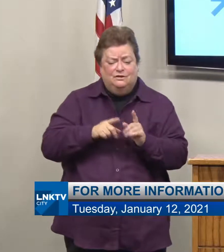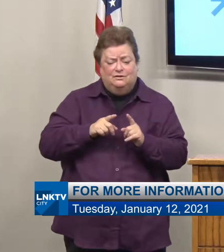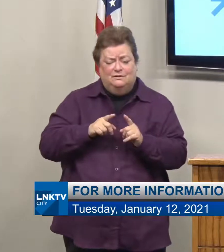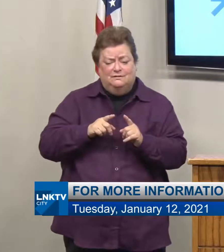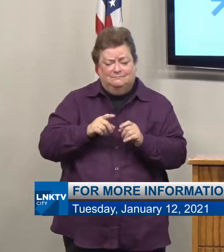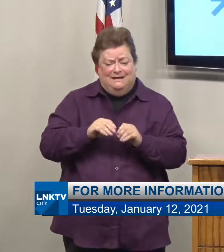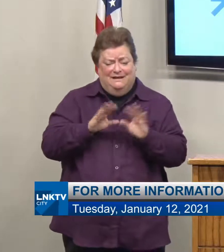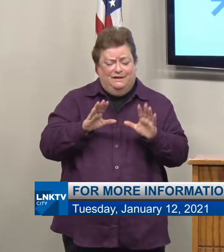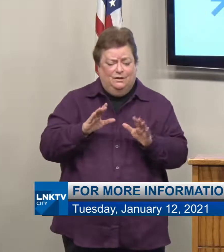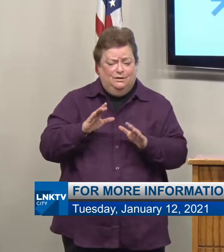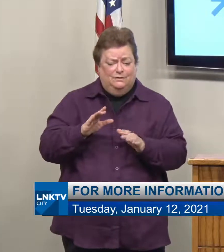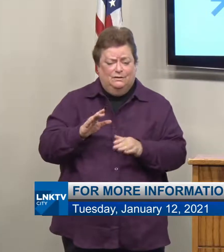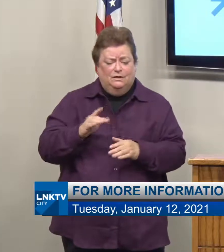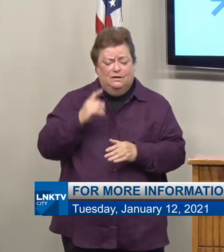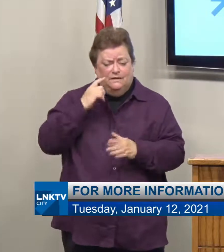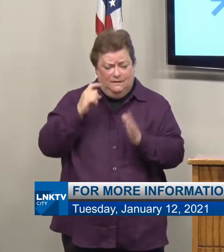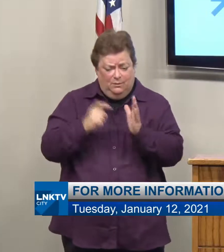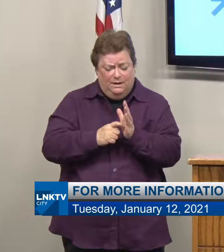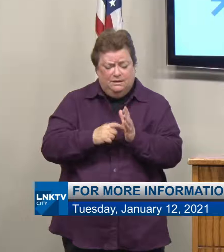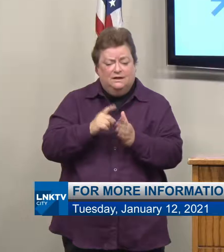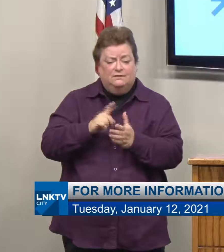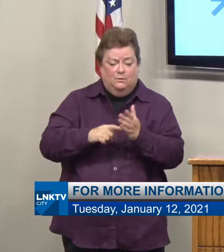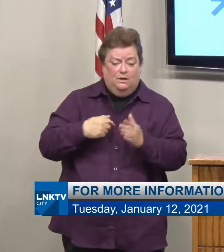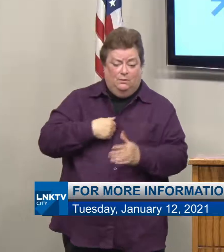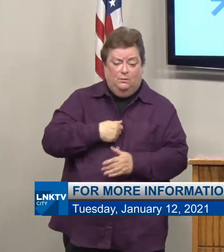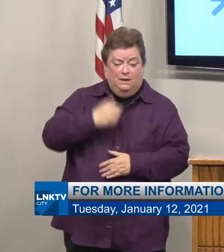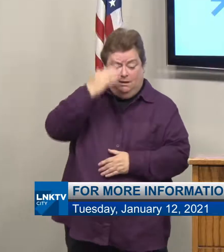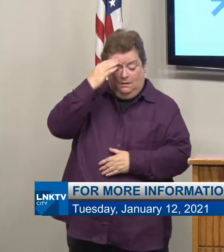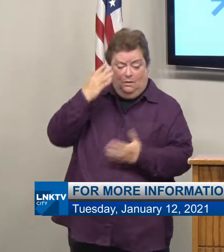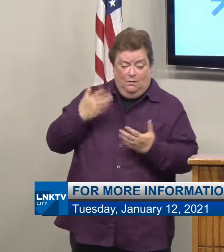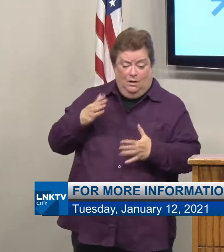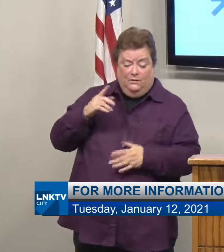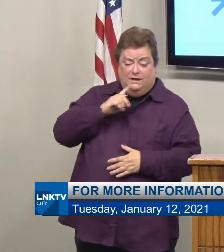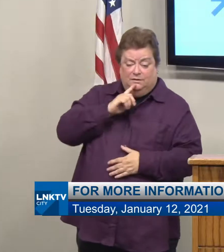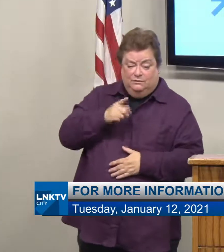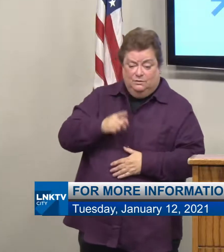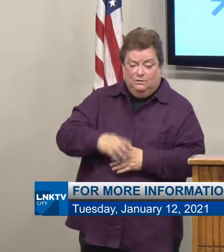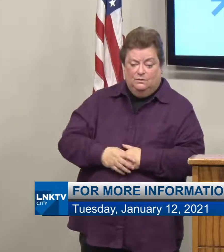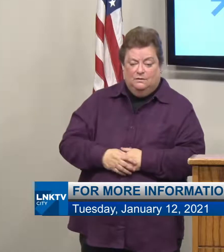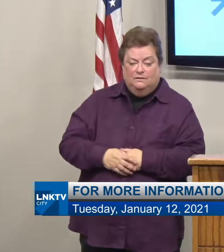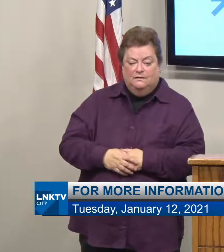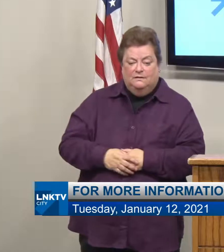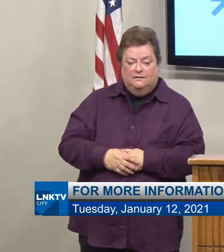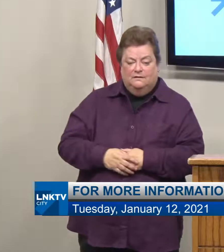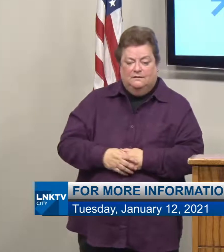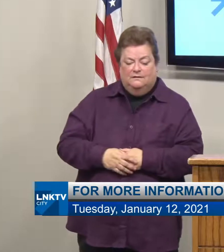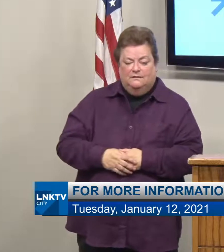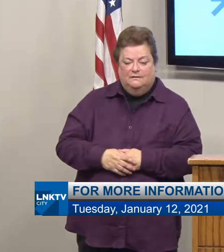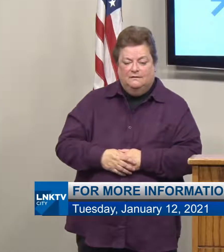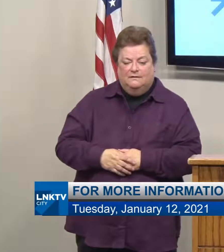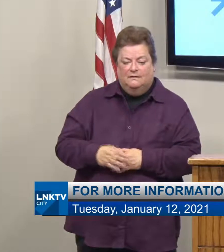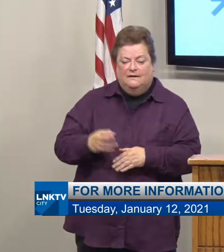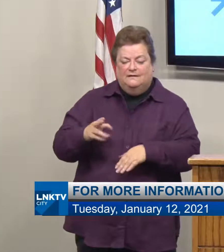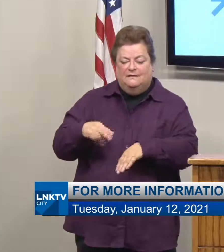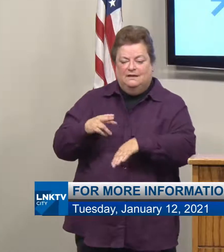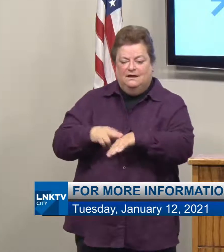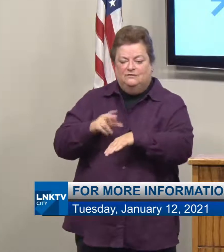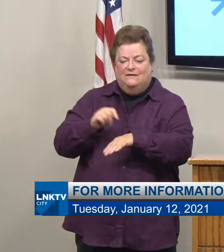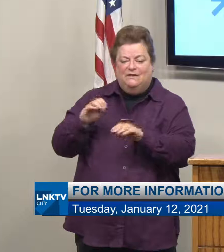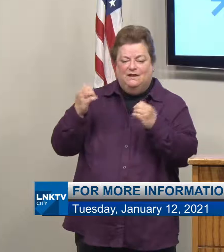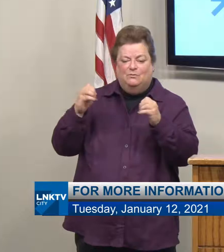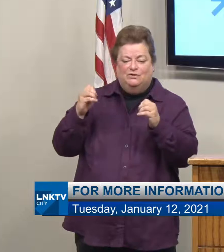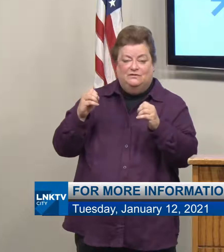think what they recognize is what we know to be true, is that the nature of the emergency